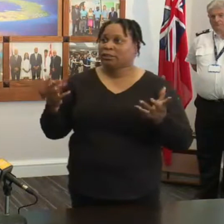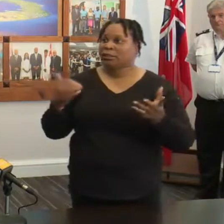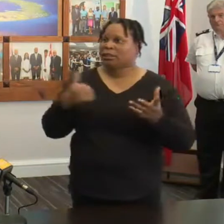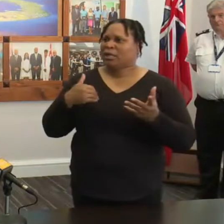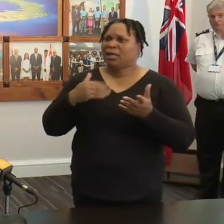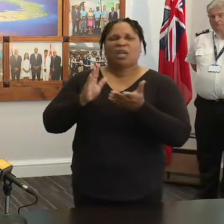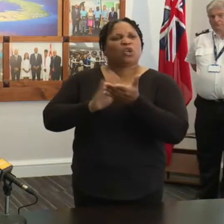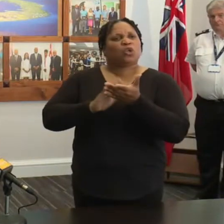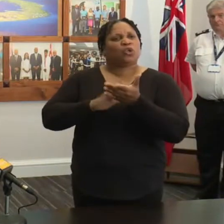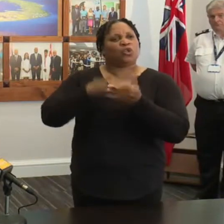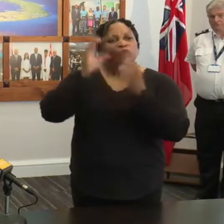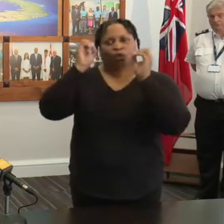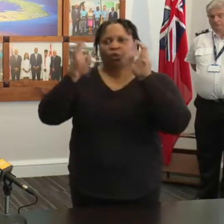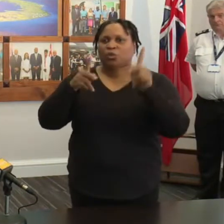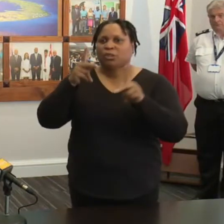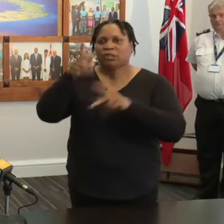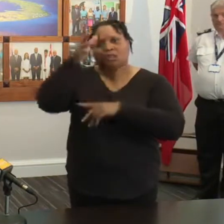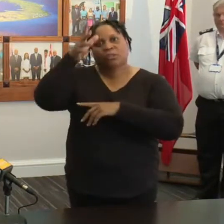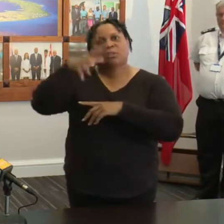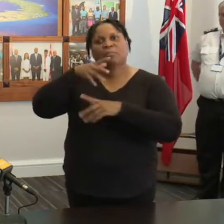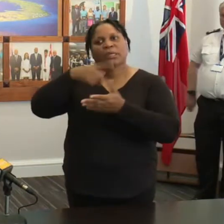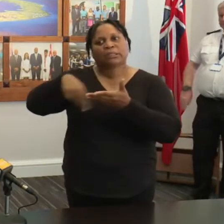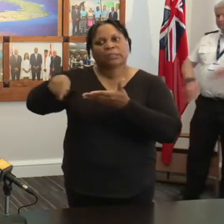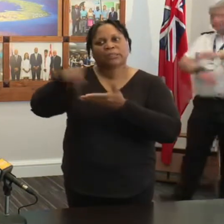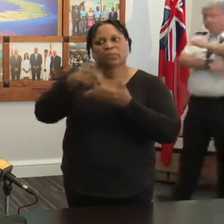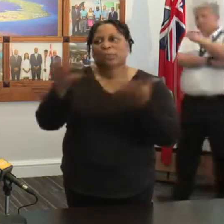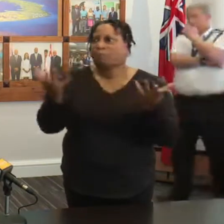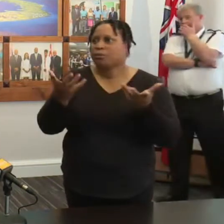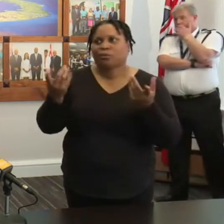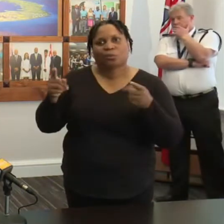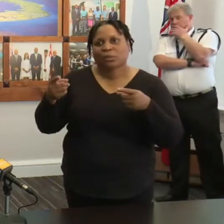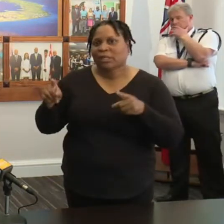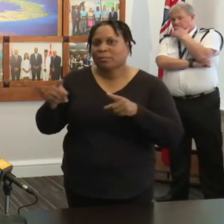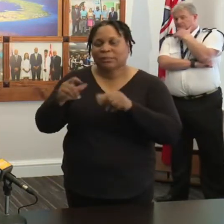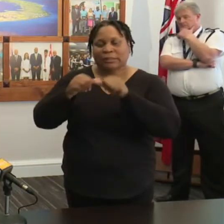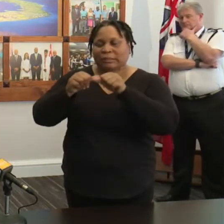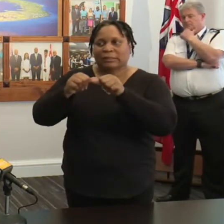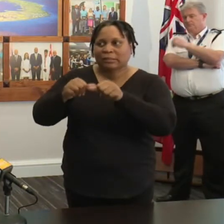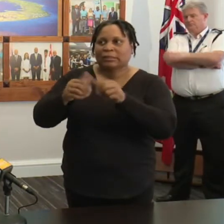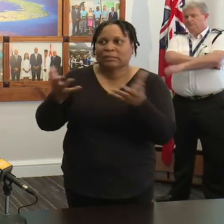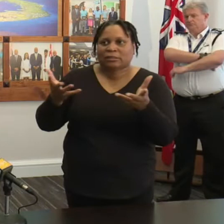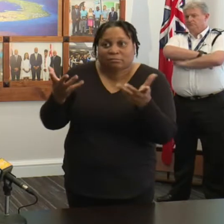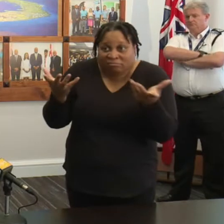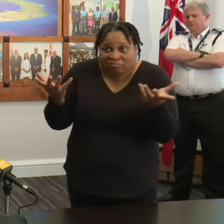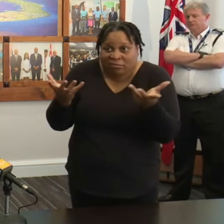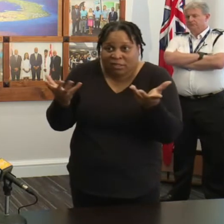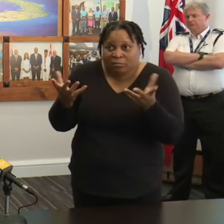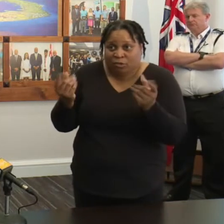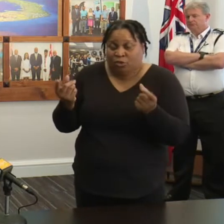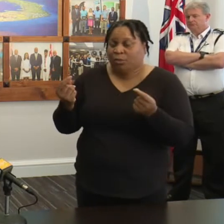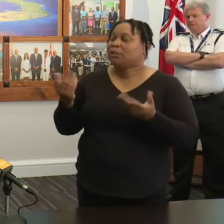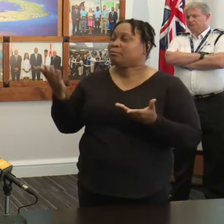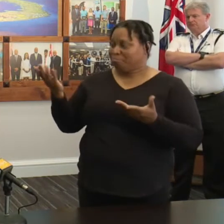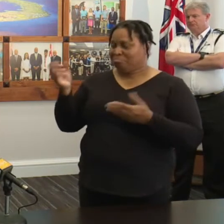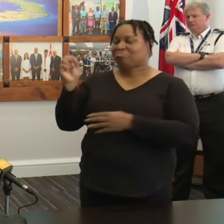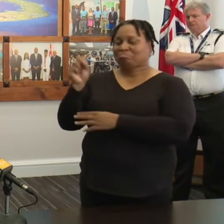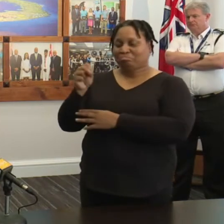Students and parents next week. What's the process? A continuation of how they've been doing all this time?